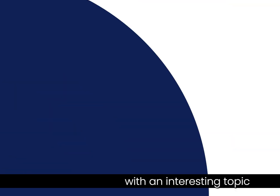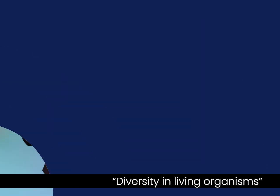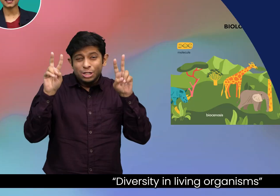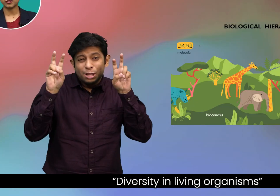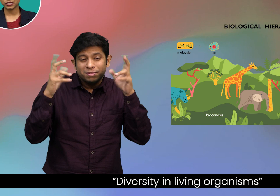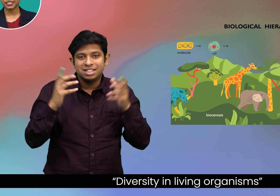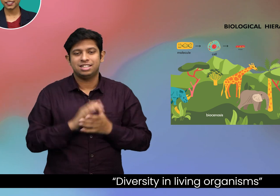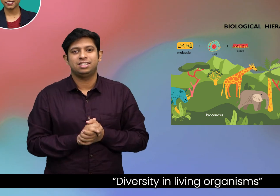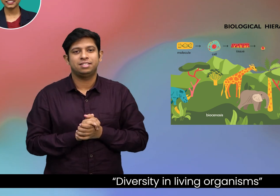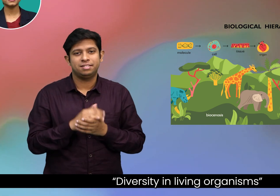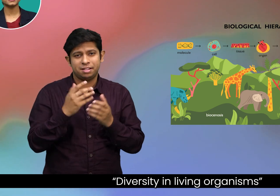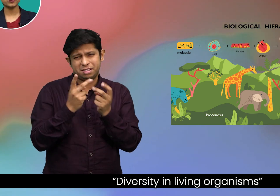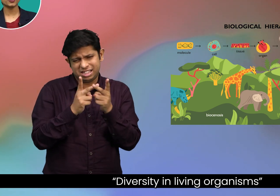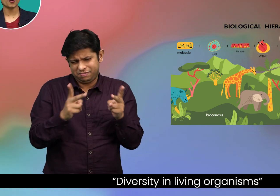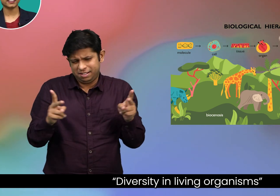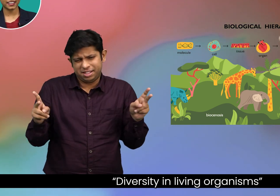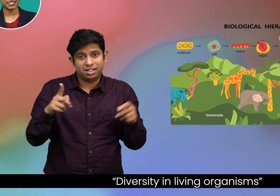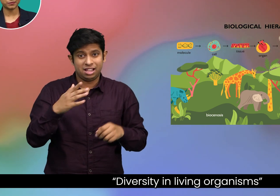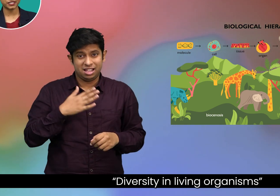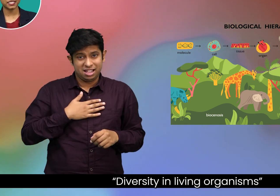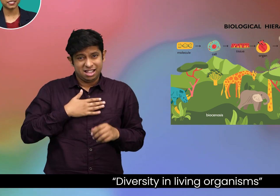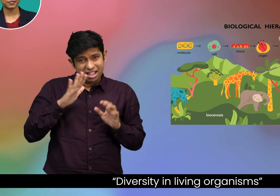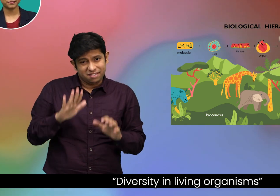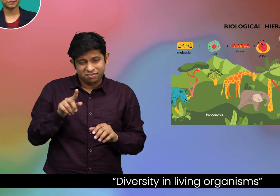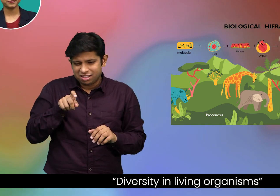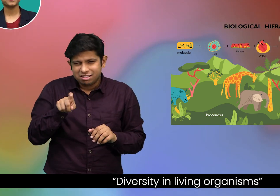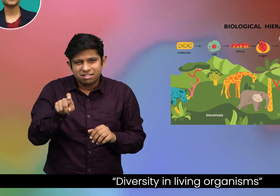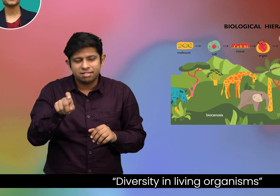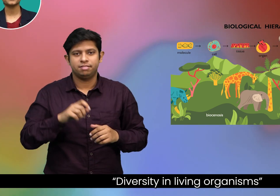topic, diversity in living organisms.